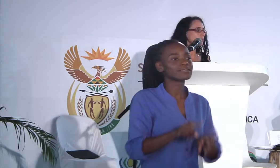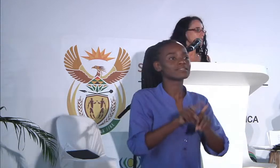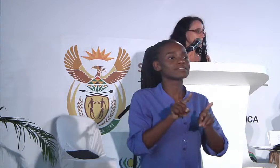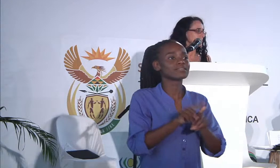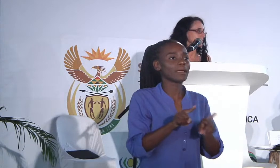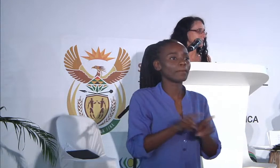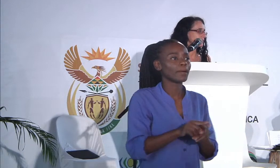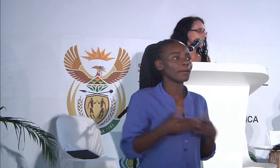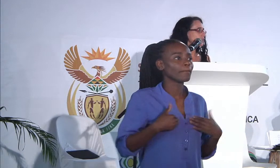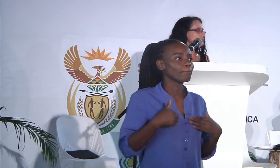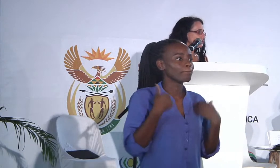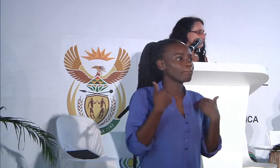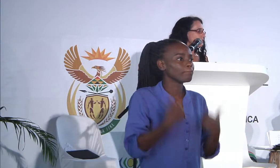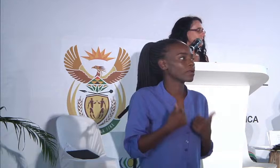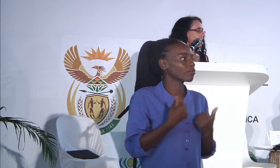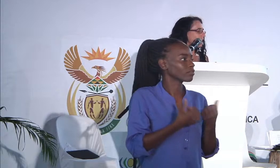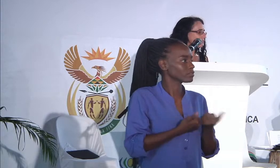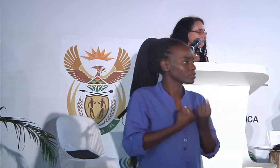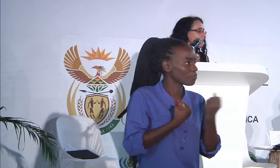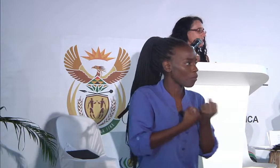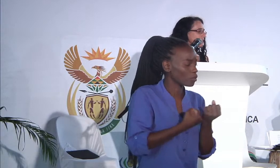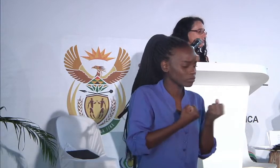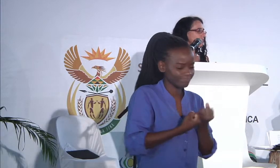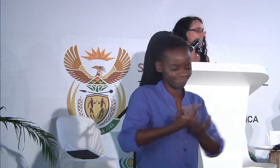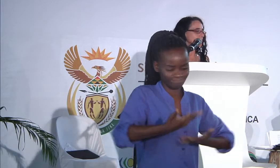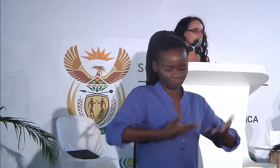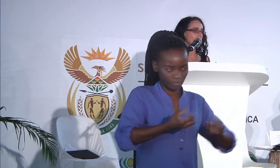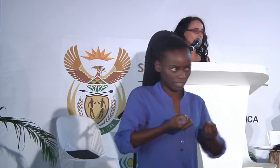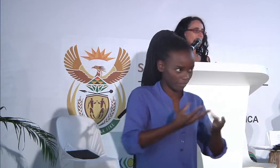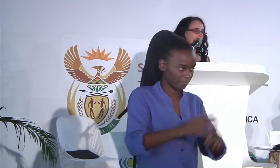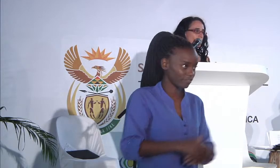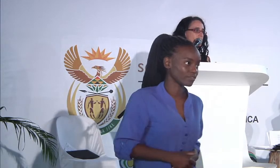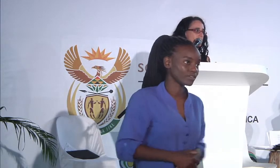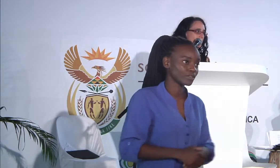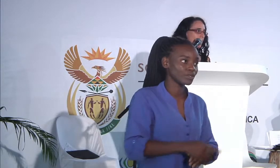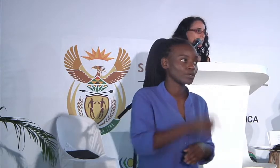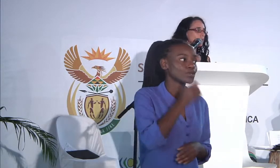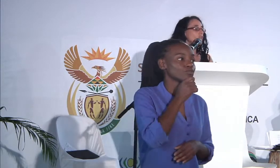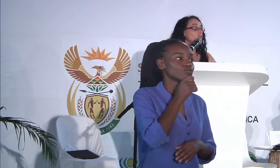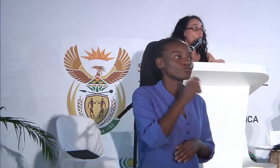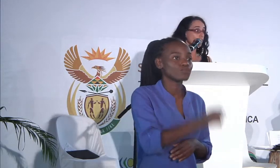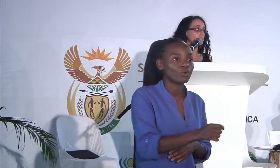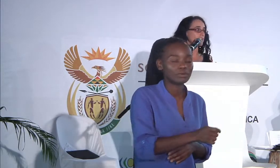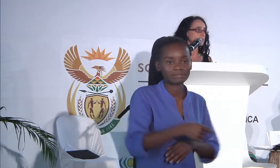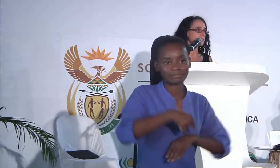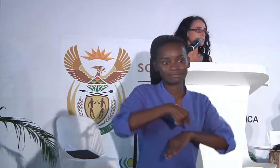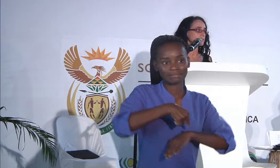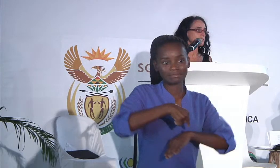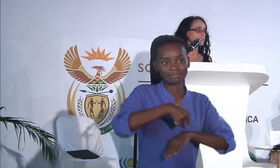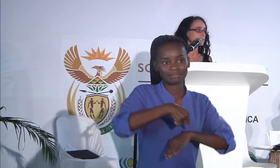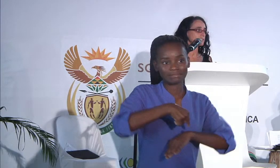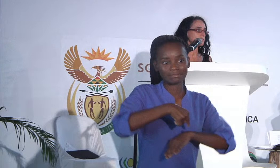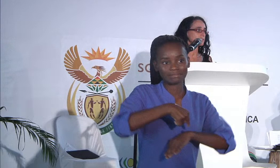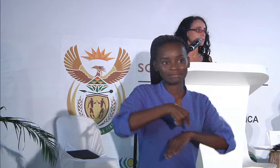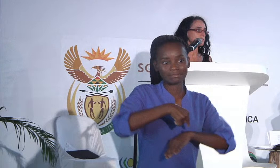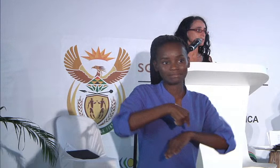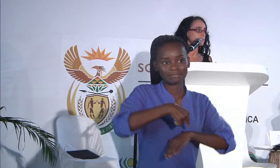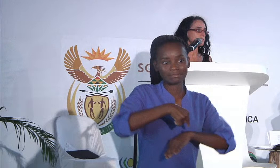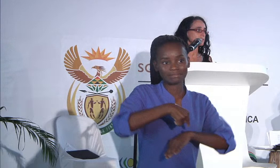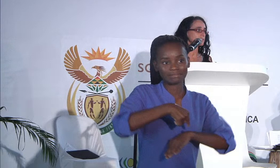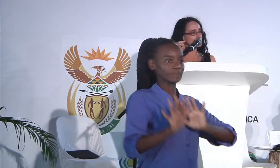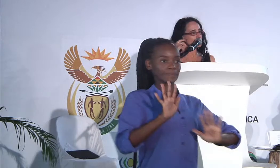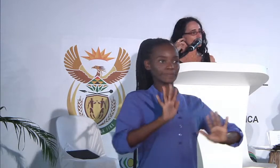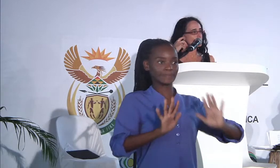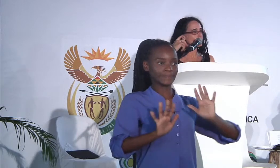who needed it during a really crazy and chaotic time for all of us, but particularly